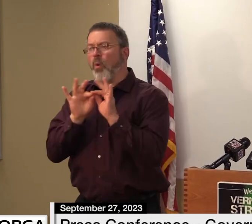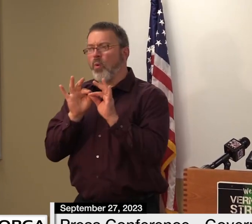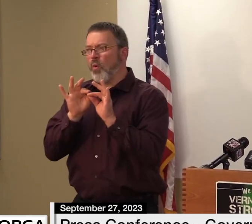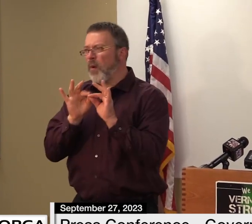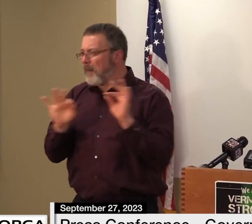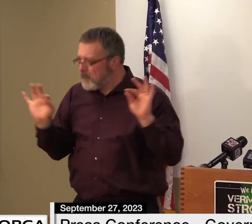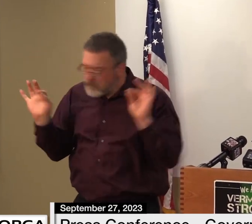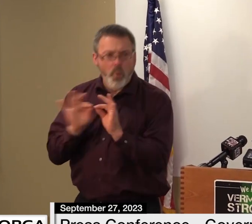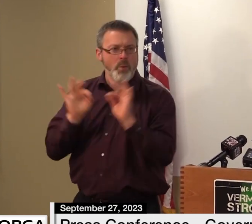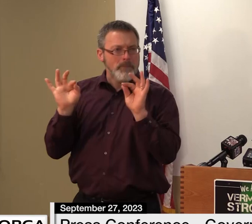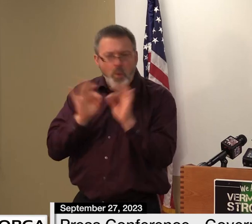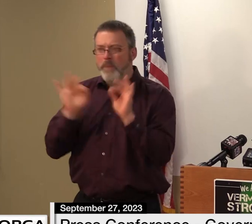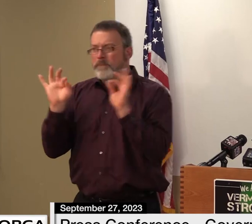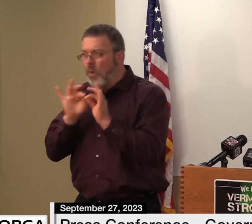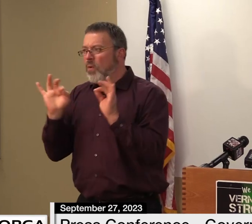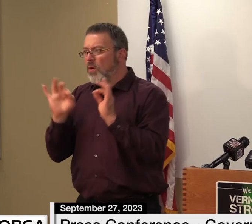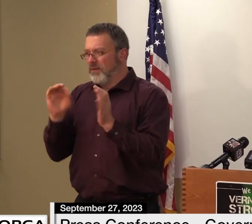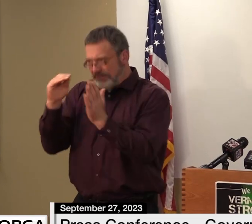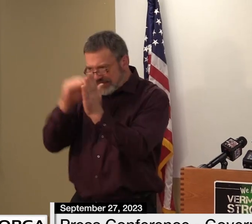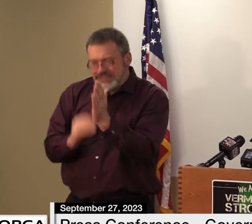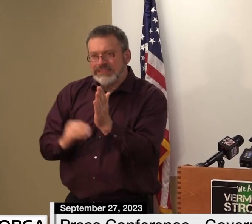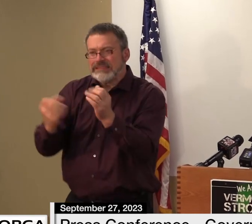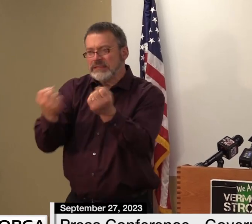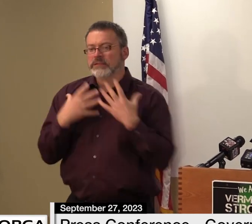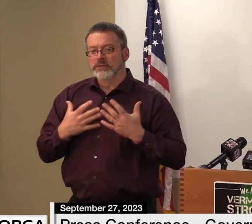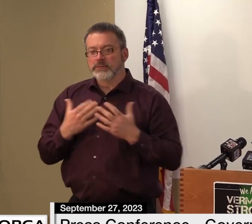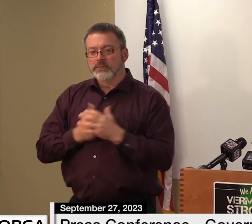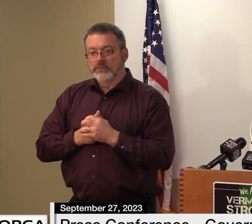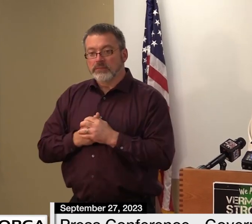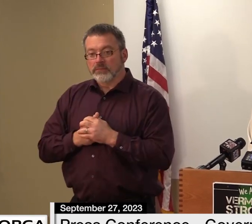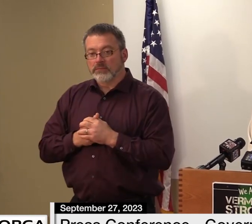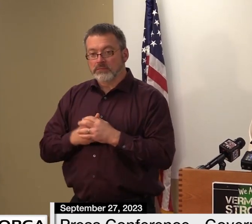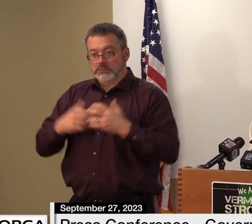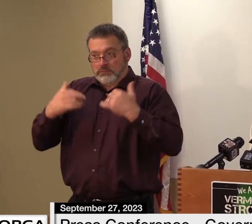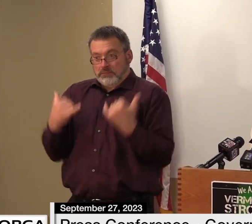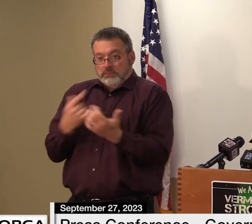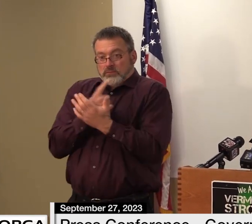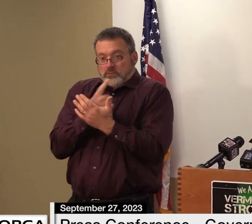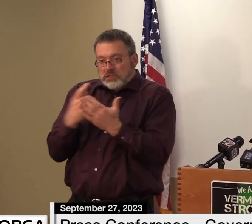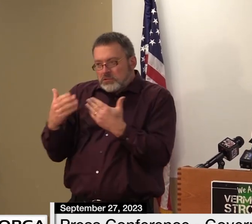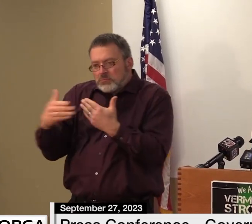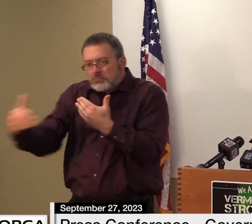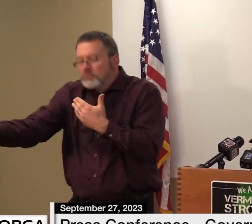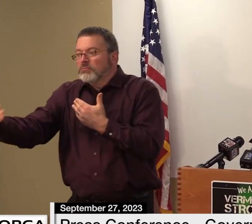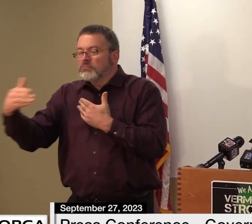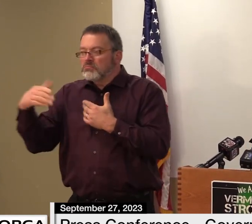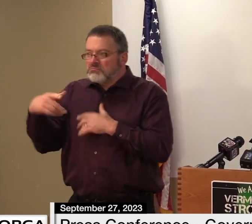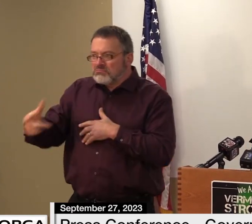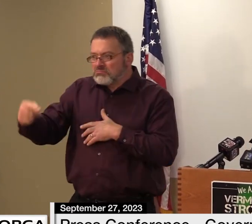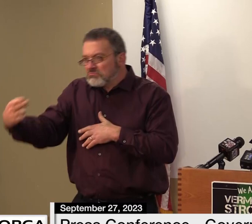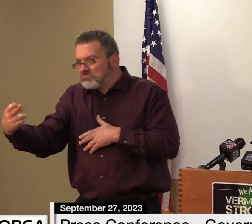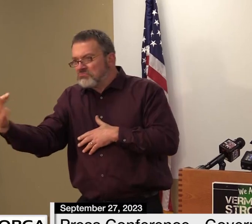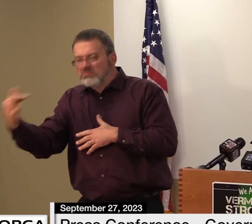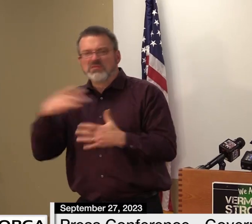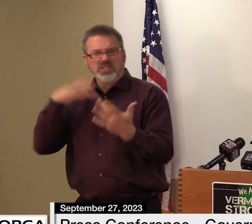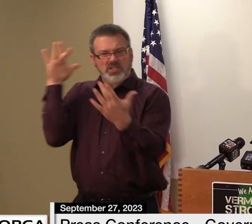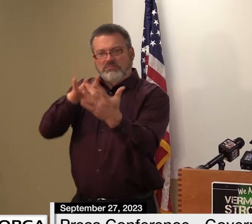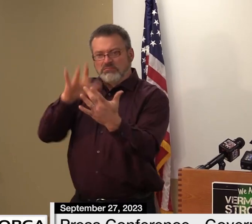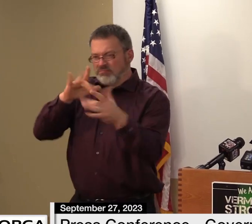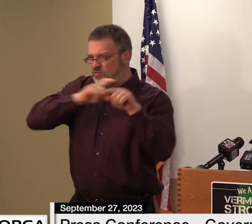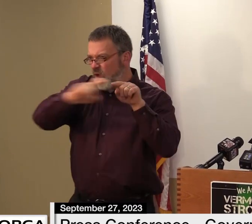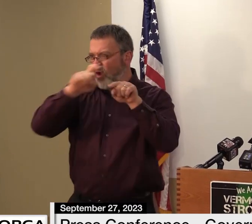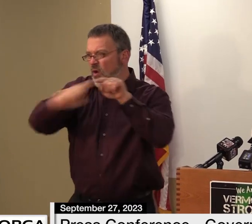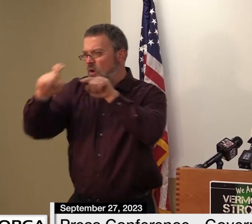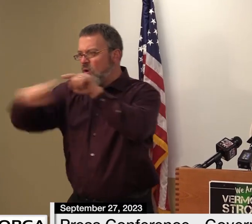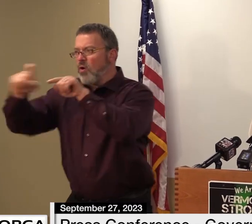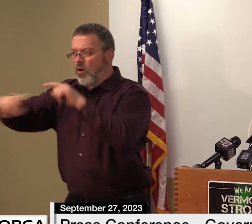Later this week, we'll start making direct calls to anyone we have not heard back from. The calls will come